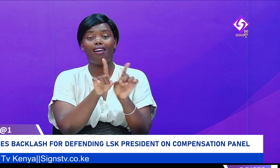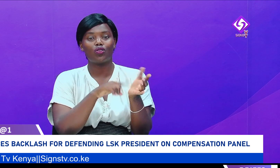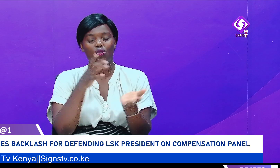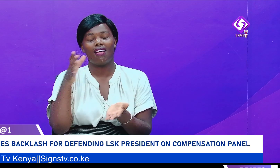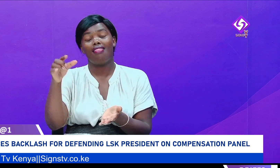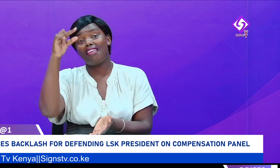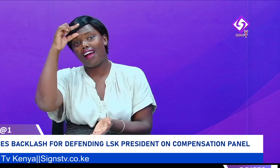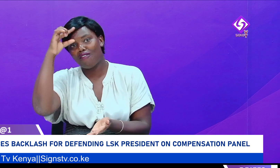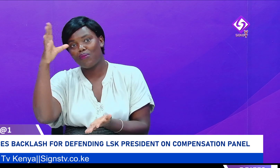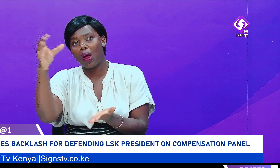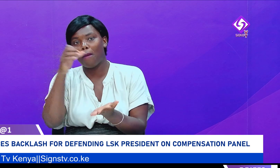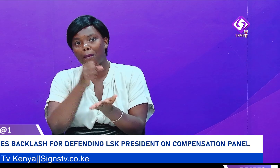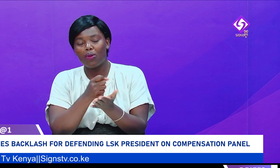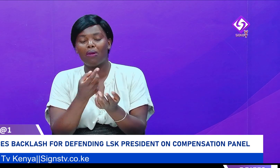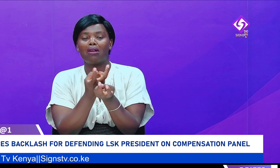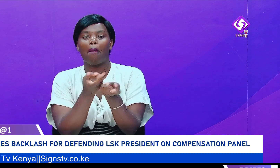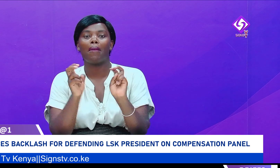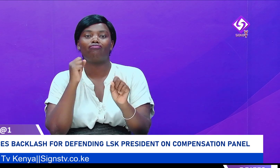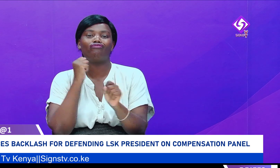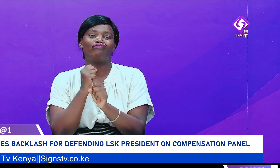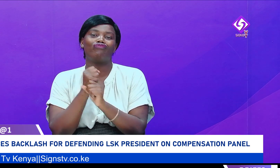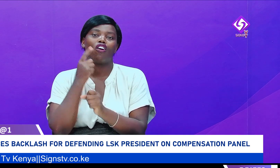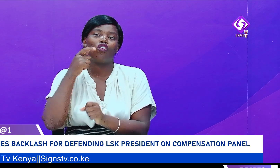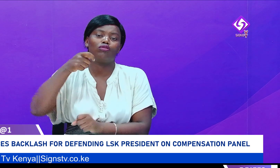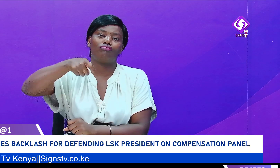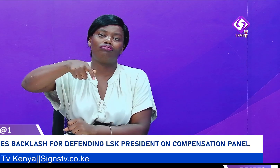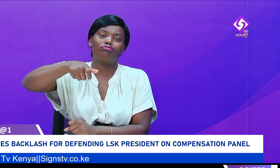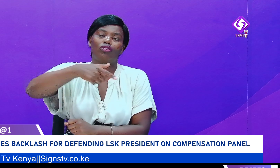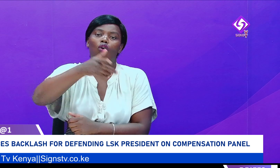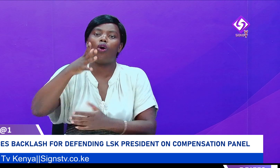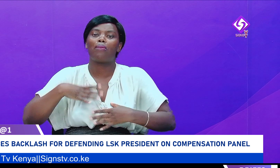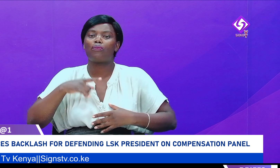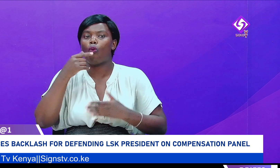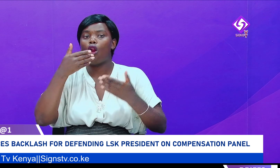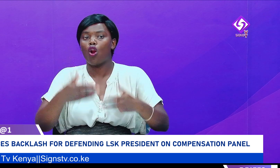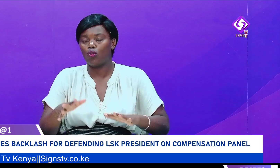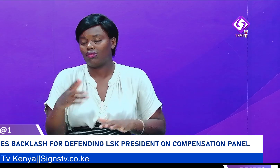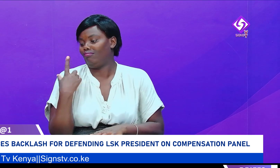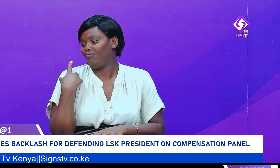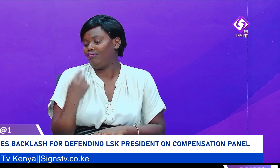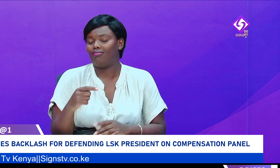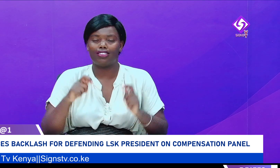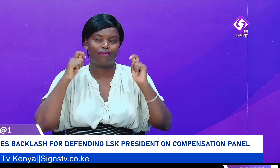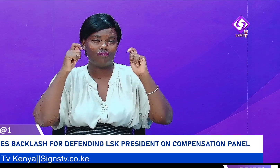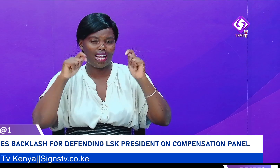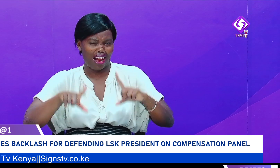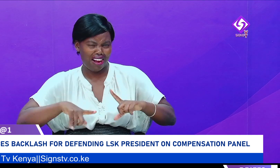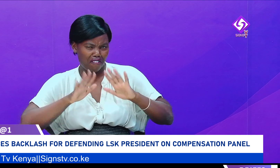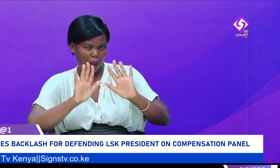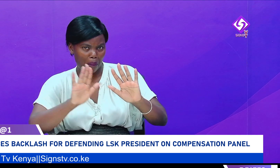LSK President Faith Odhiambo, who is serving on a government-appointed panel